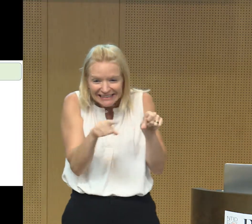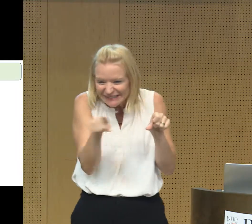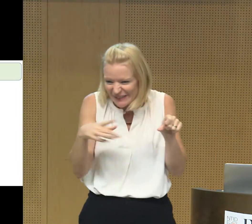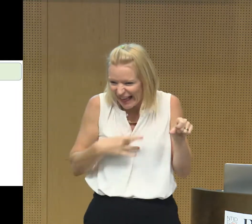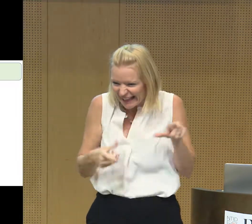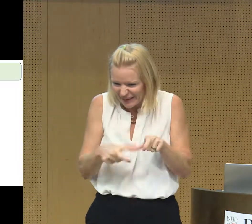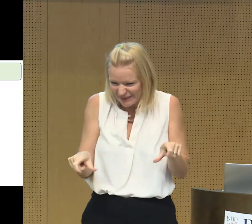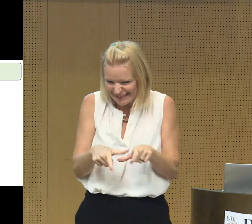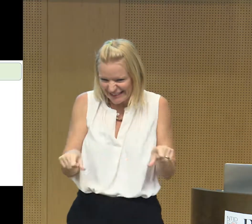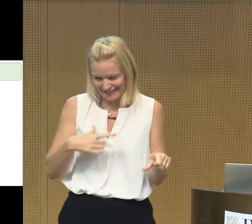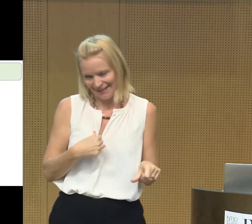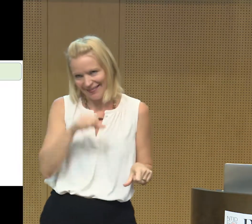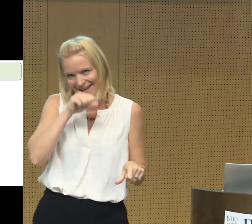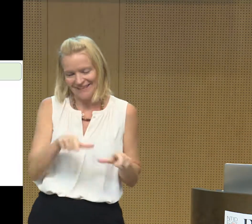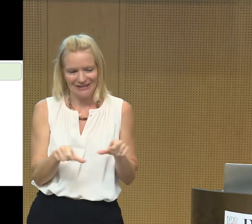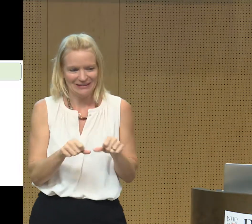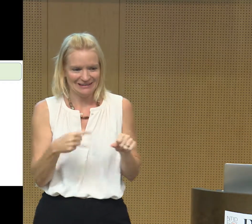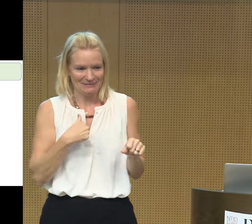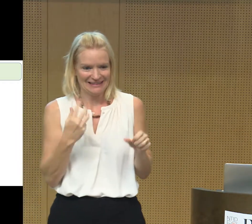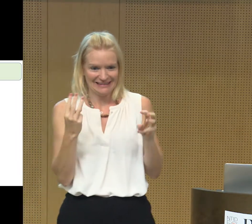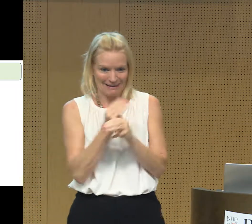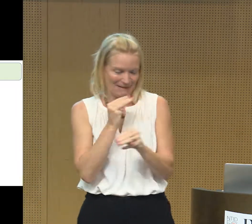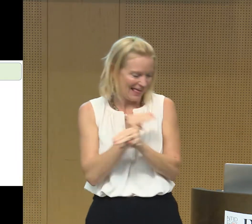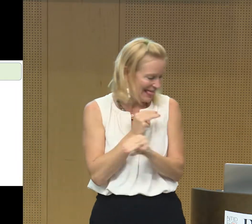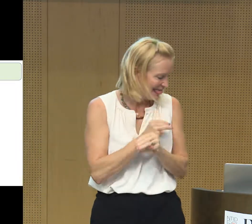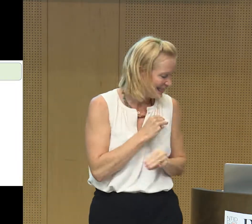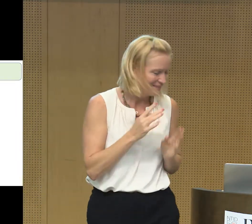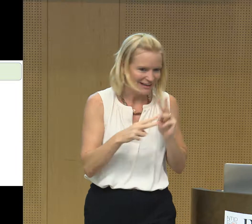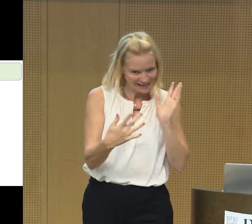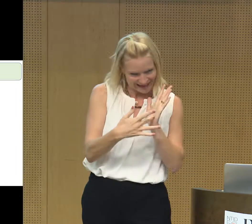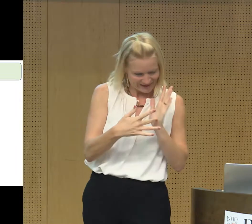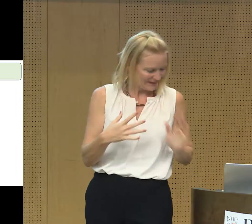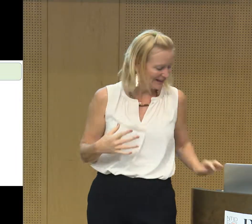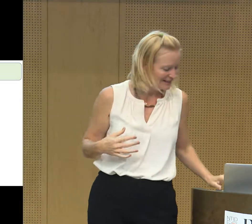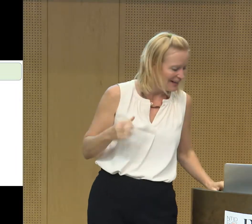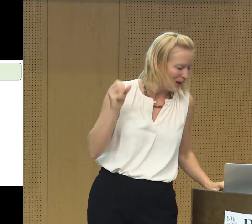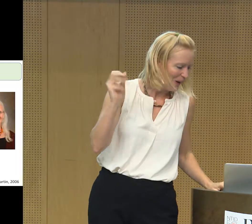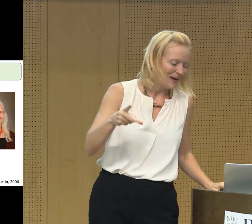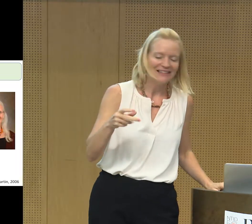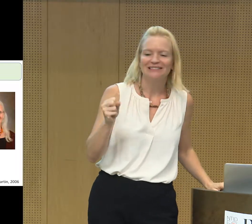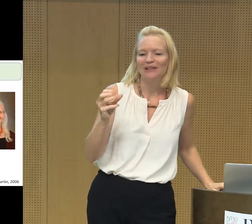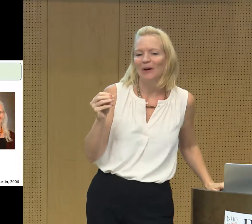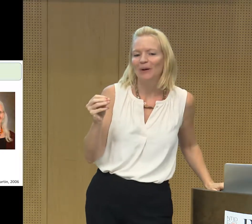Okay, a little bit of linguistics. If we have any linguistics people, I love linguistics and math.